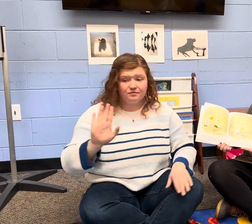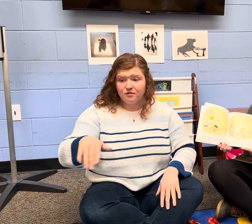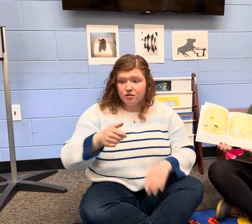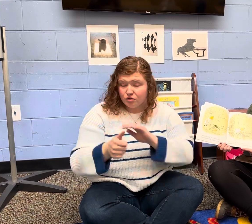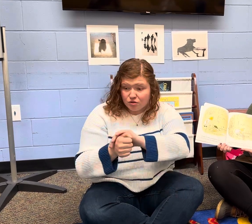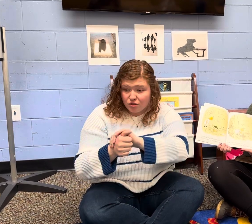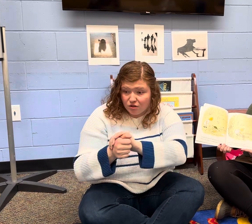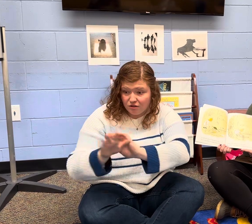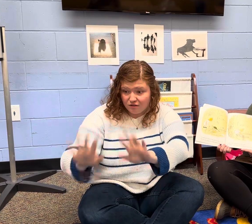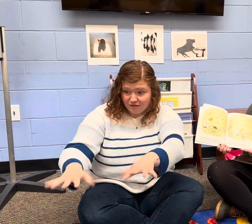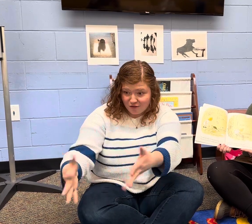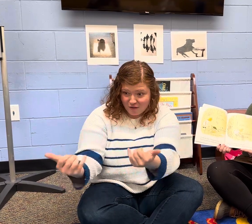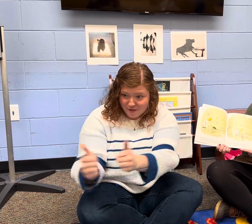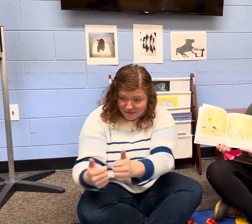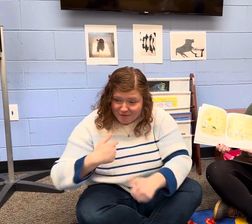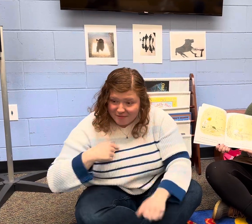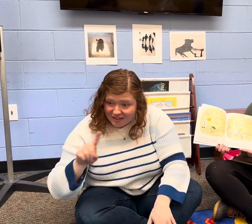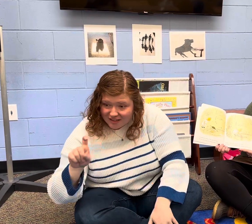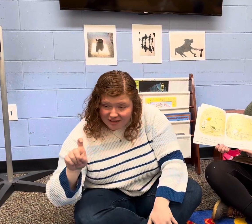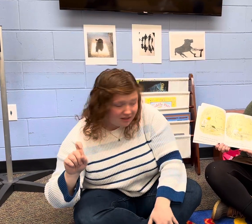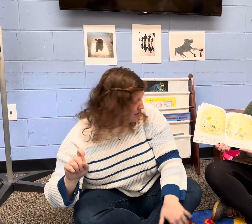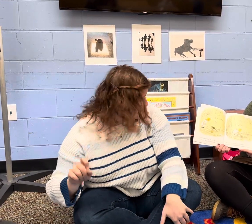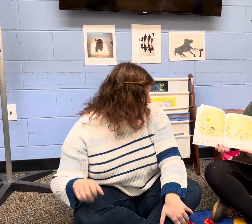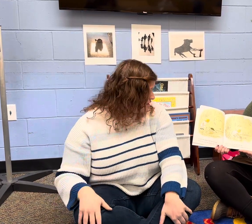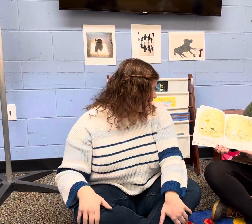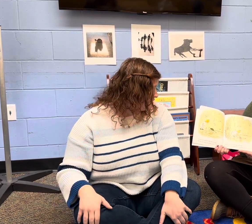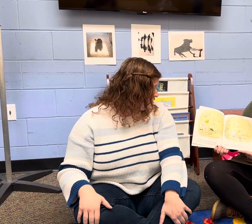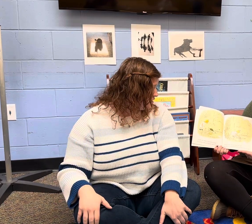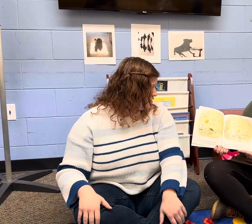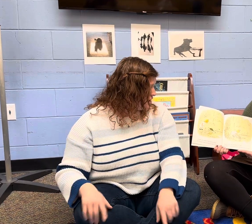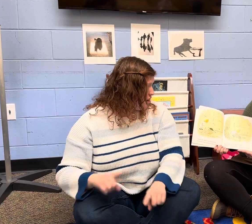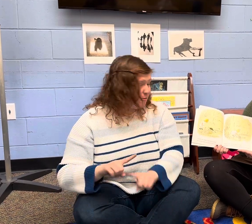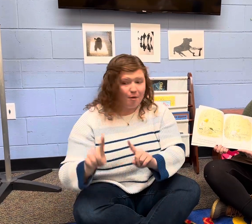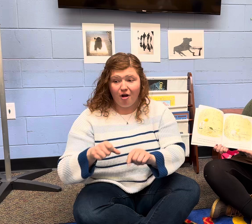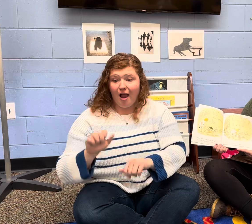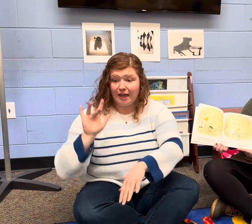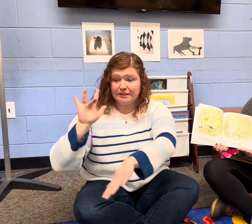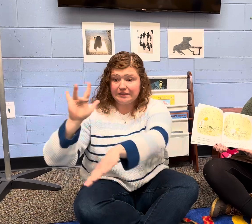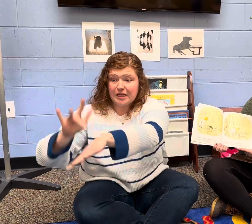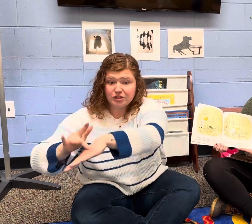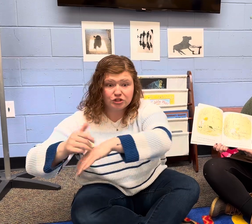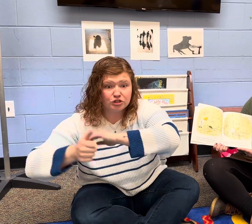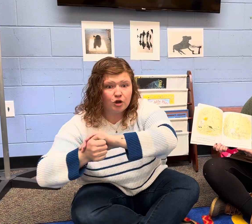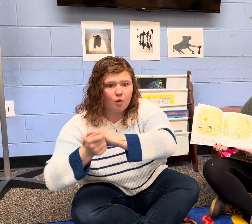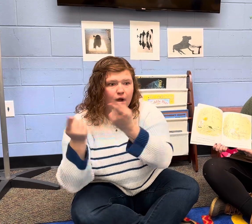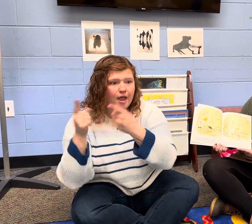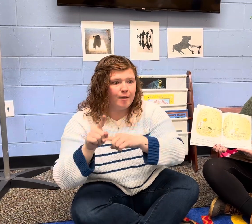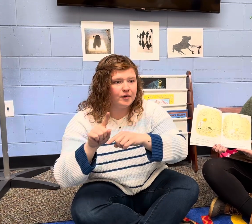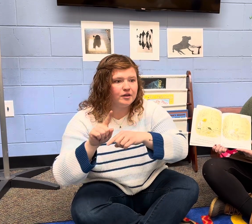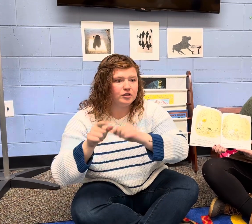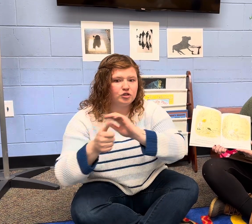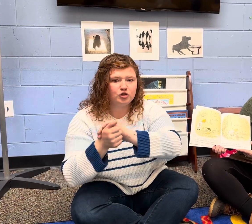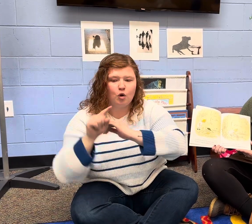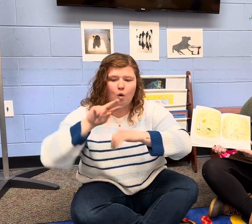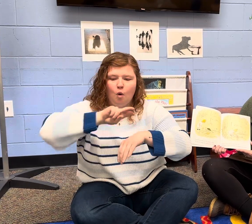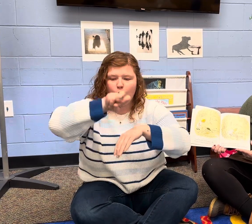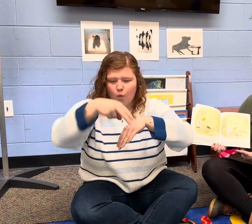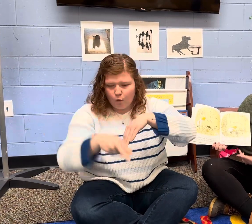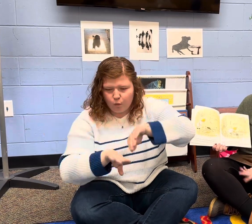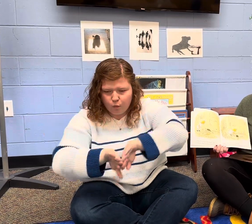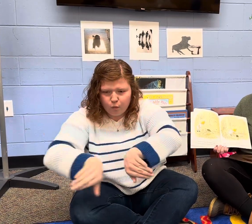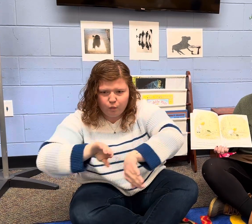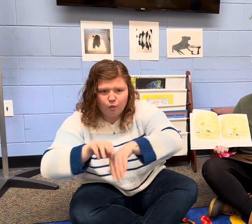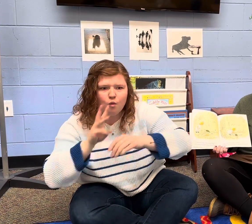the sun. Turtle, I said, will you play with me? No. But before I could even touch him,